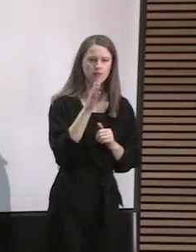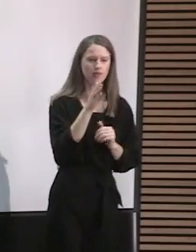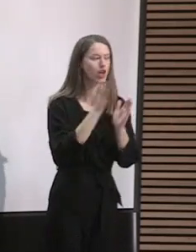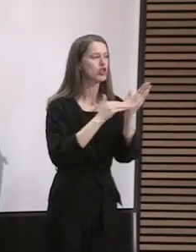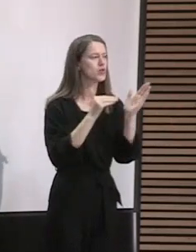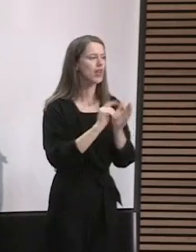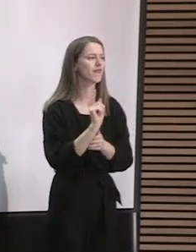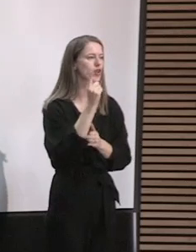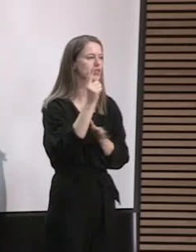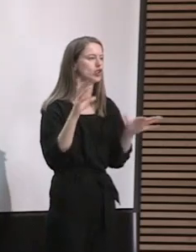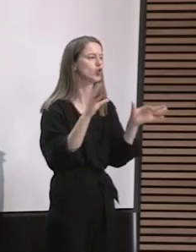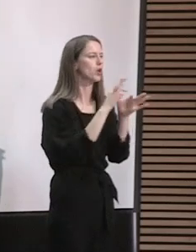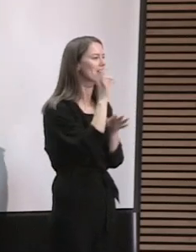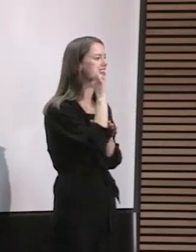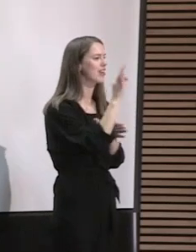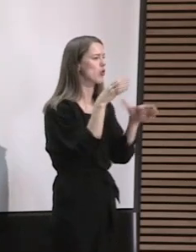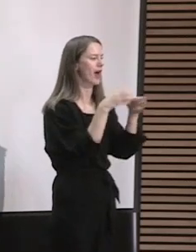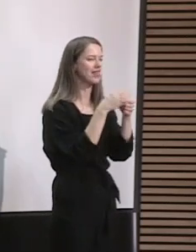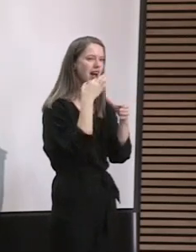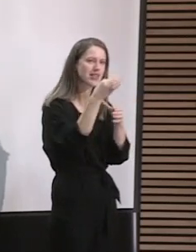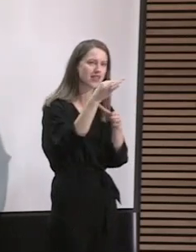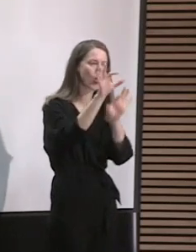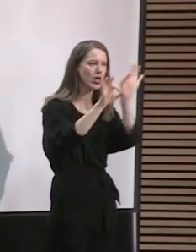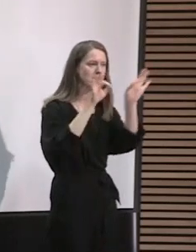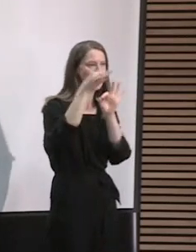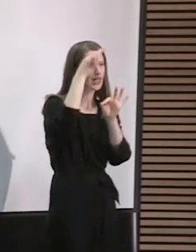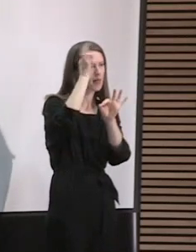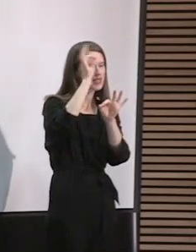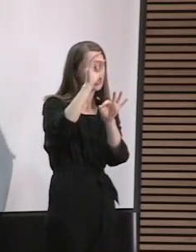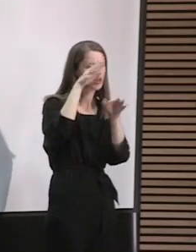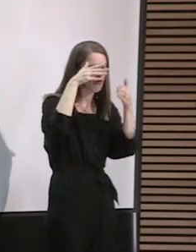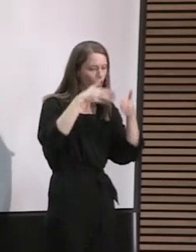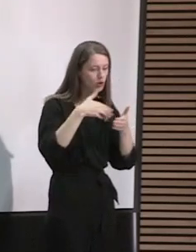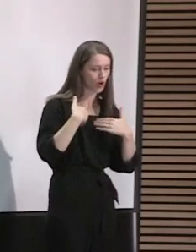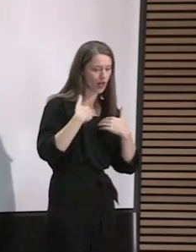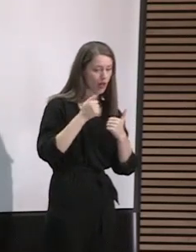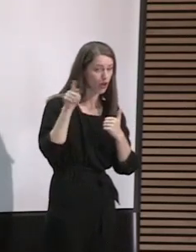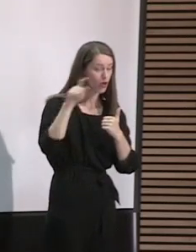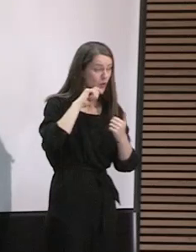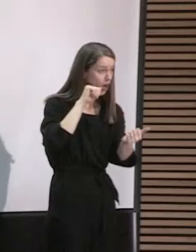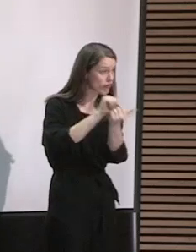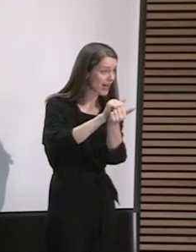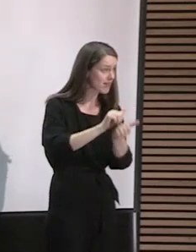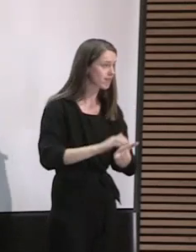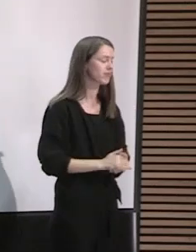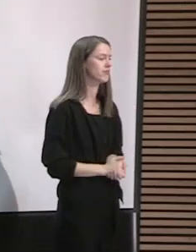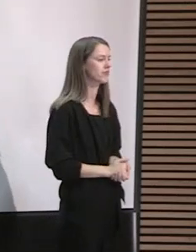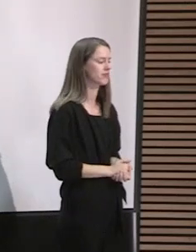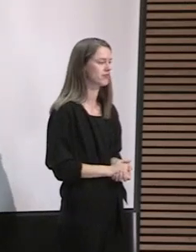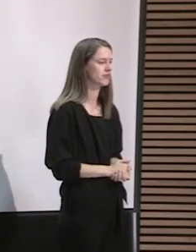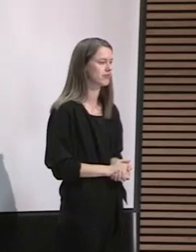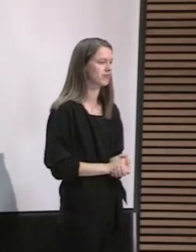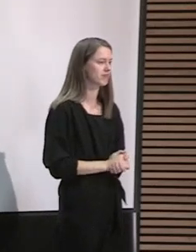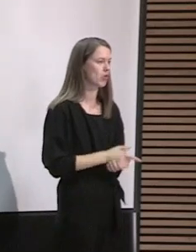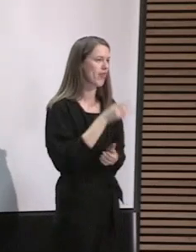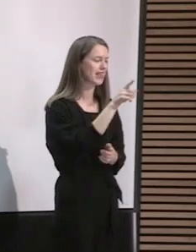joined National's call for a select committee focusing on health. Is that something you'll agree to? Look, it's ultimately a matter